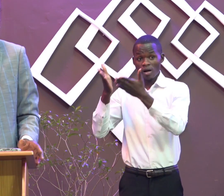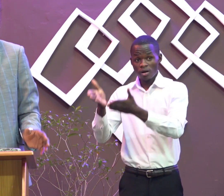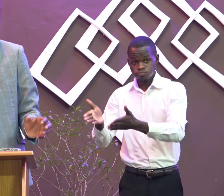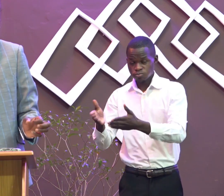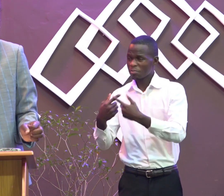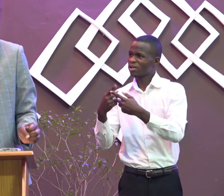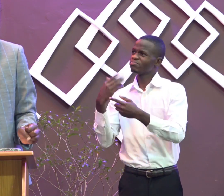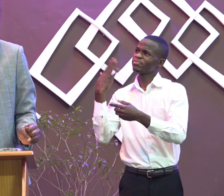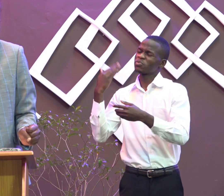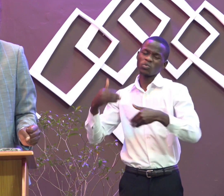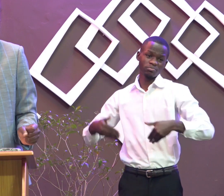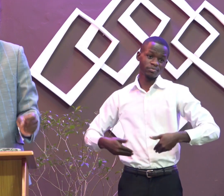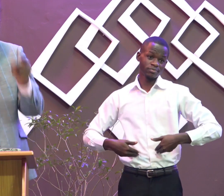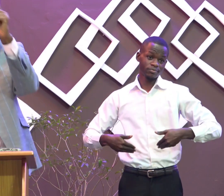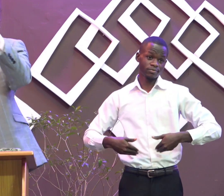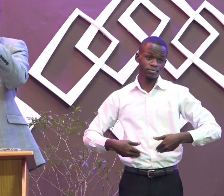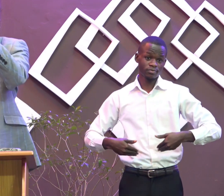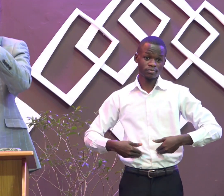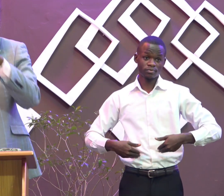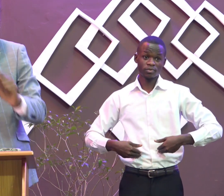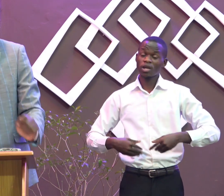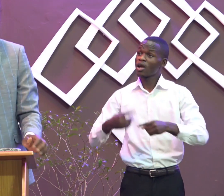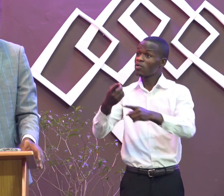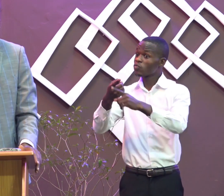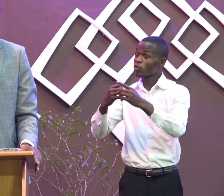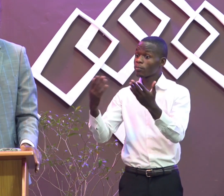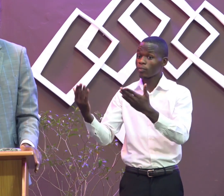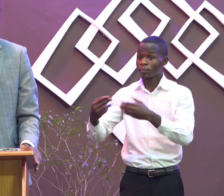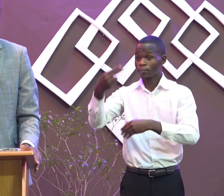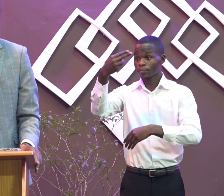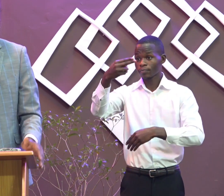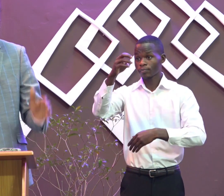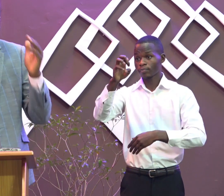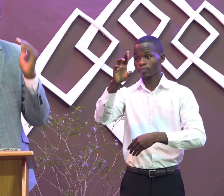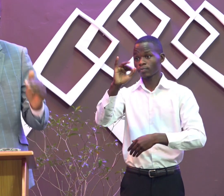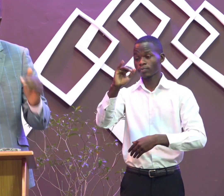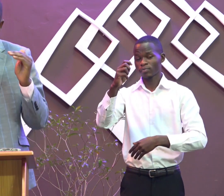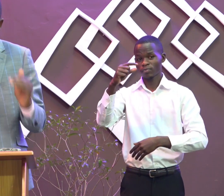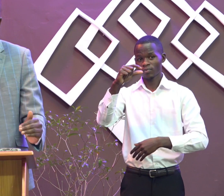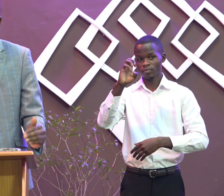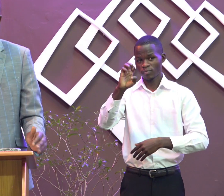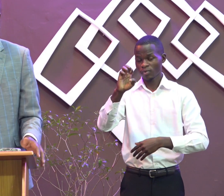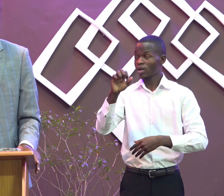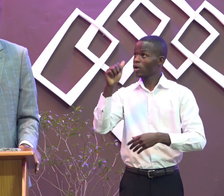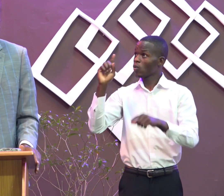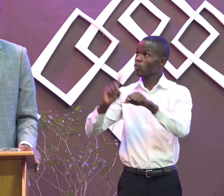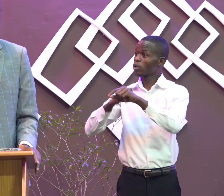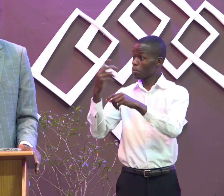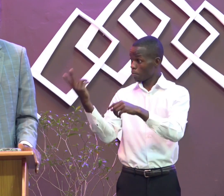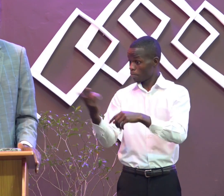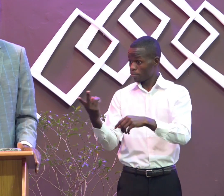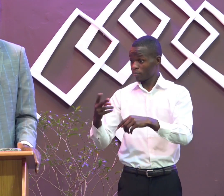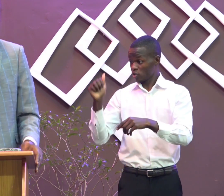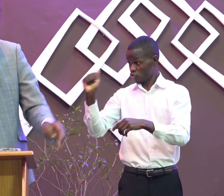us, only that at that time we were still young. Twava nayo kuva eri ku Heritage. We came with him from Heritage. Kamwana muto ne Pastor Joshua. When he